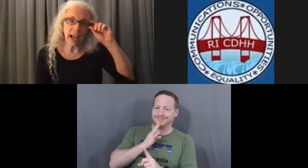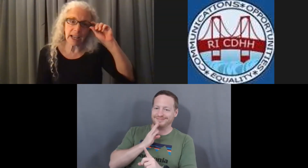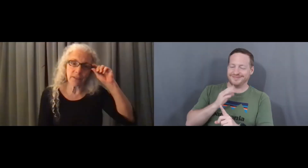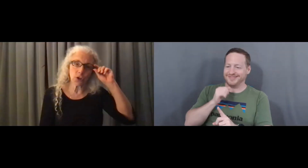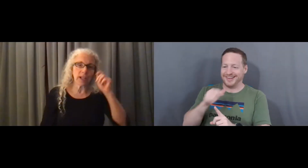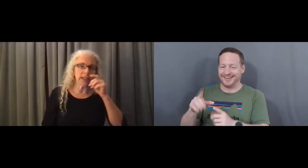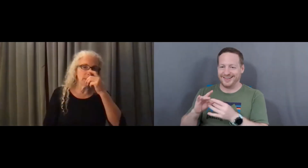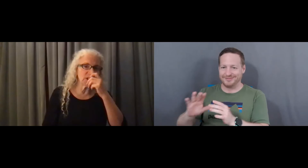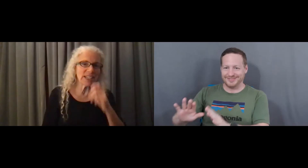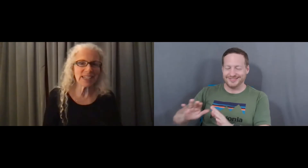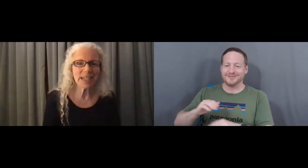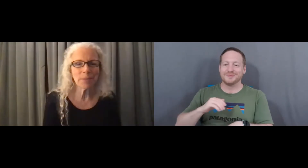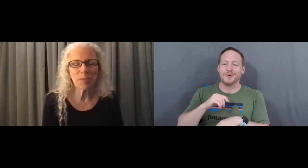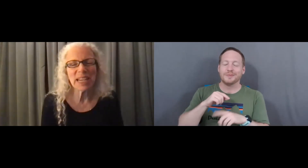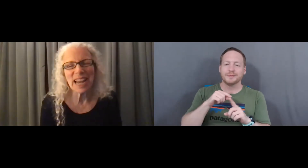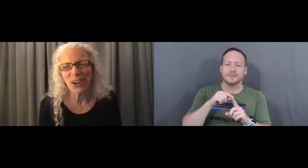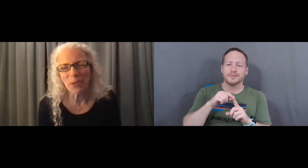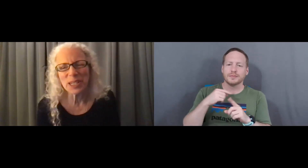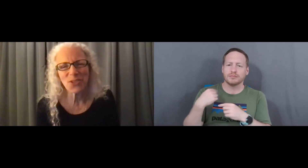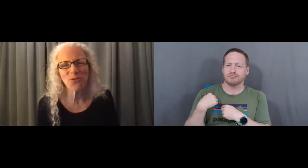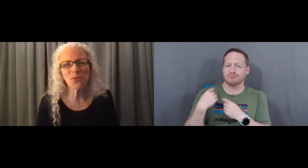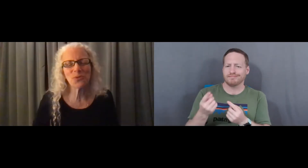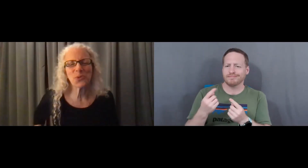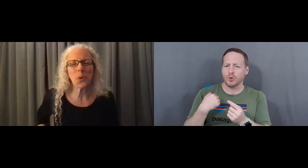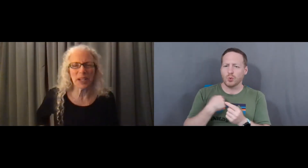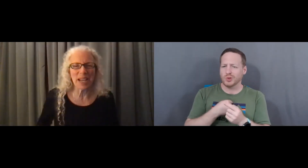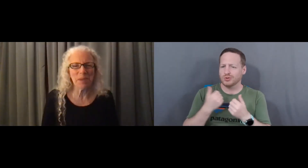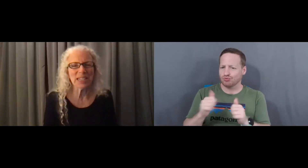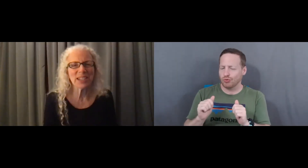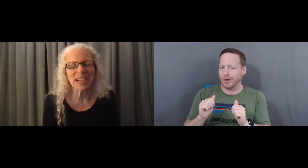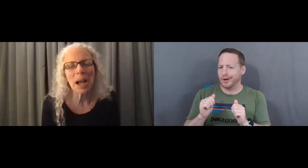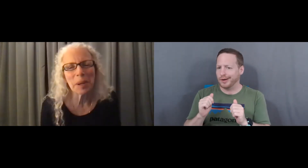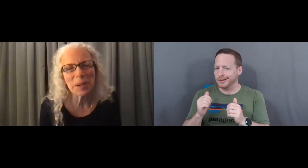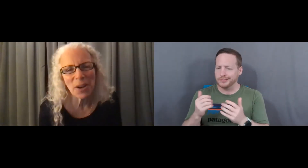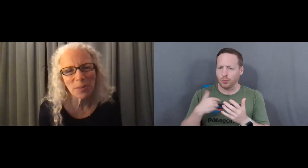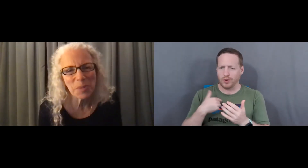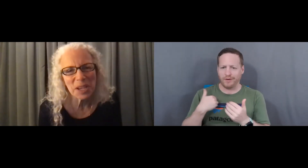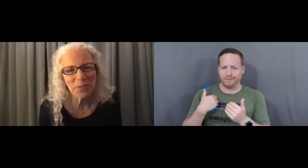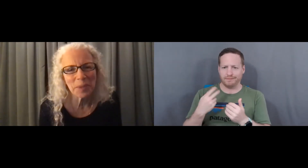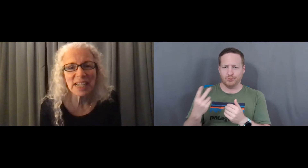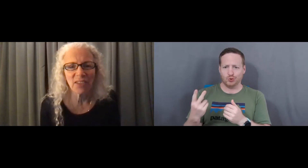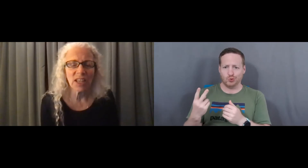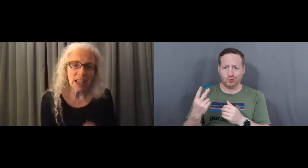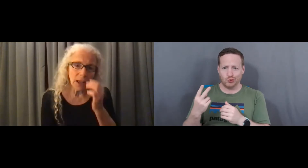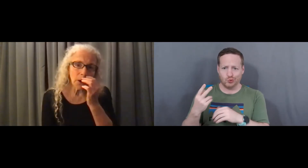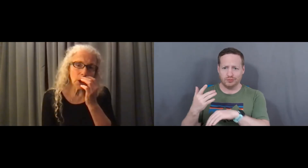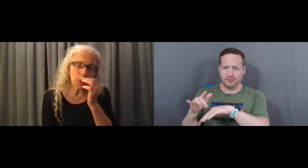have served on the commission, this is Tim speaking now. I was quoting Amy's comment, but now I'm speaking for myself. You know, we